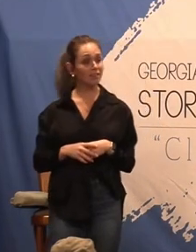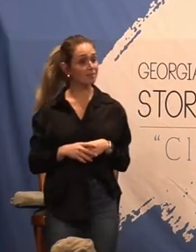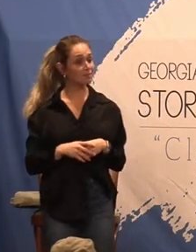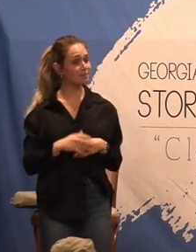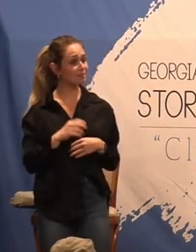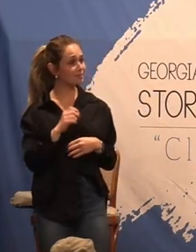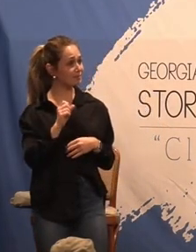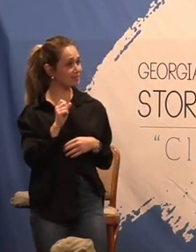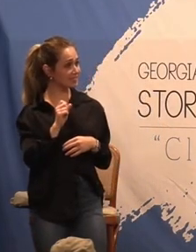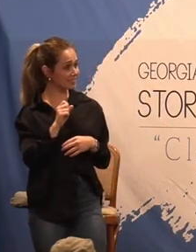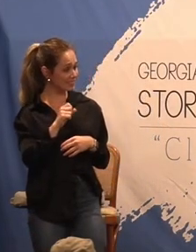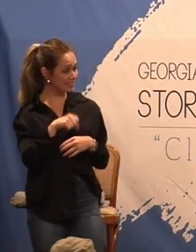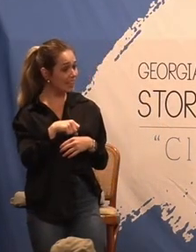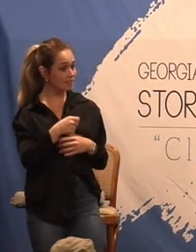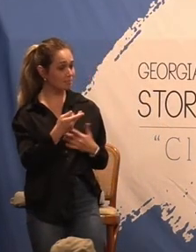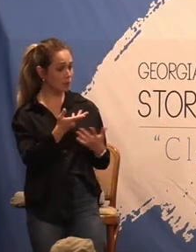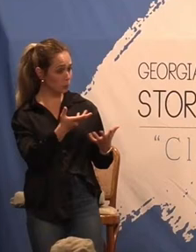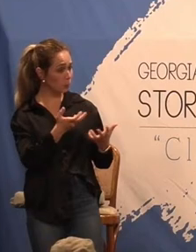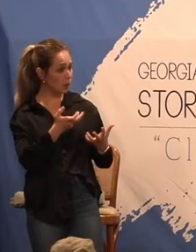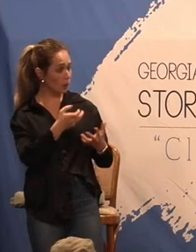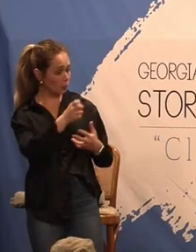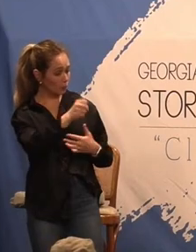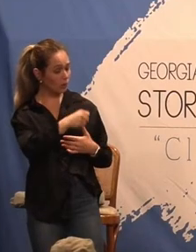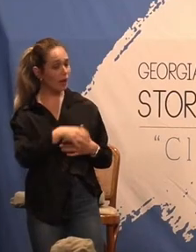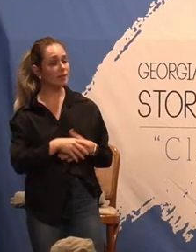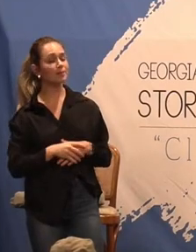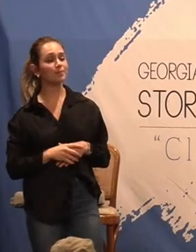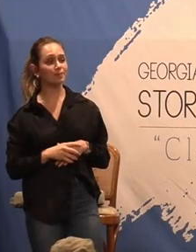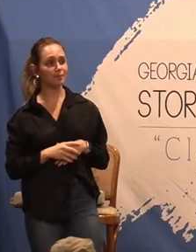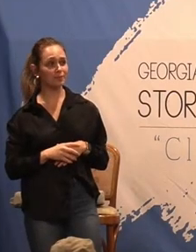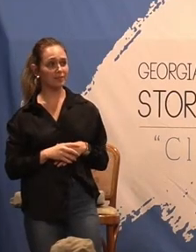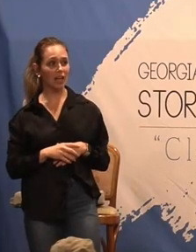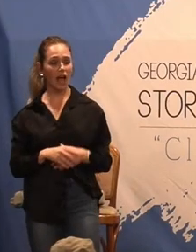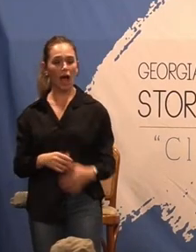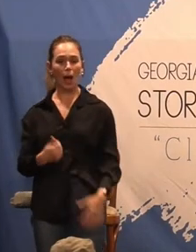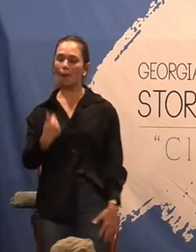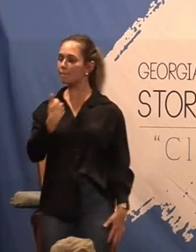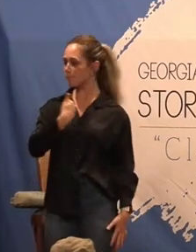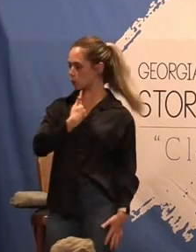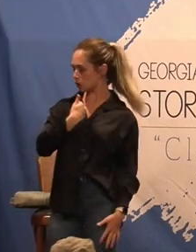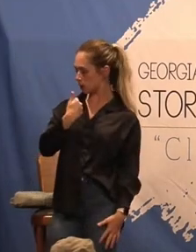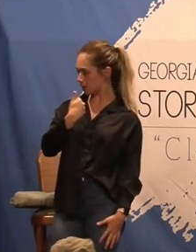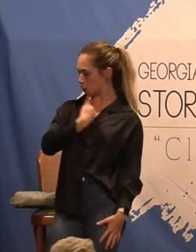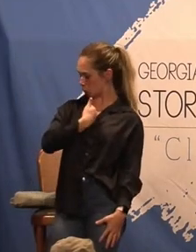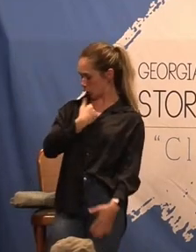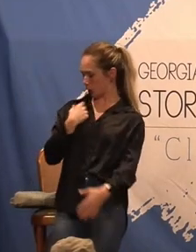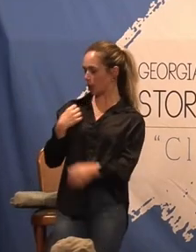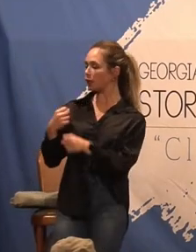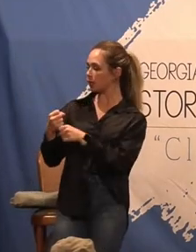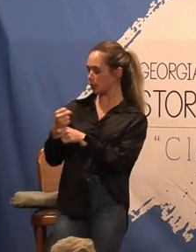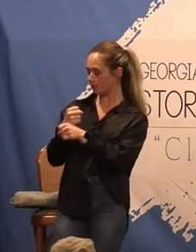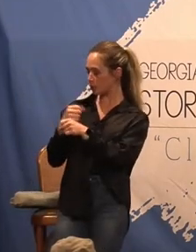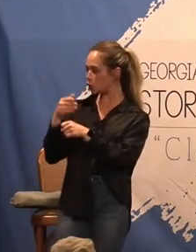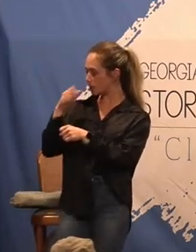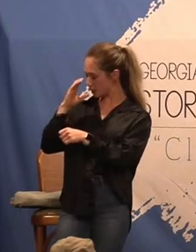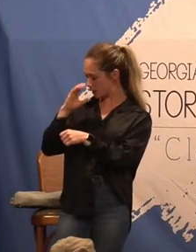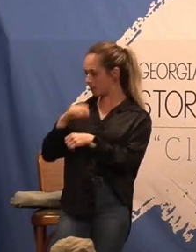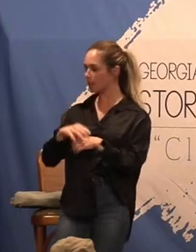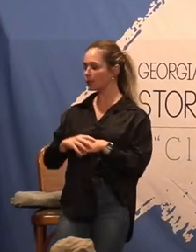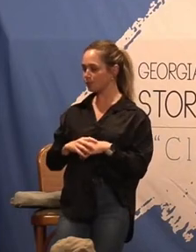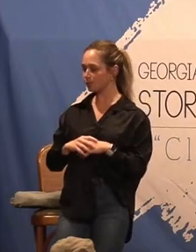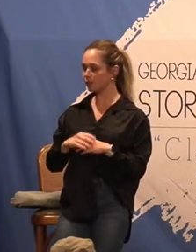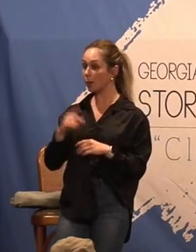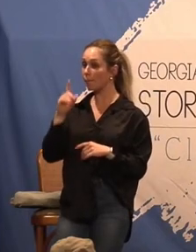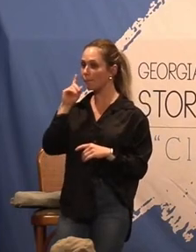Yes, that's what I want. A personal coffee drink. Because